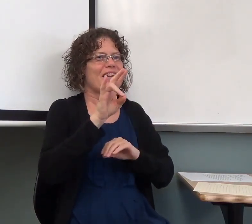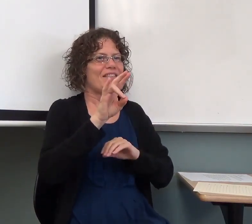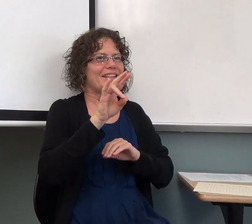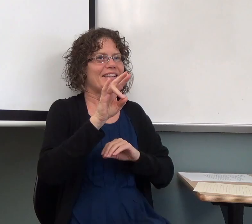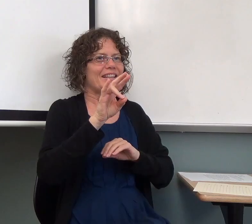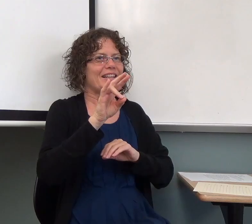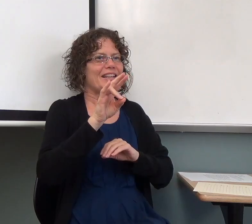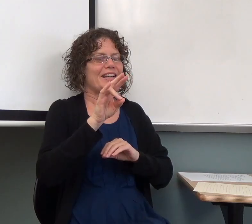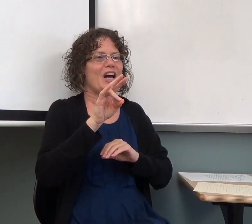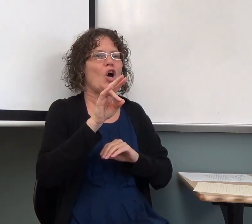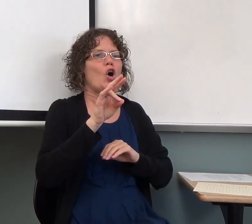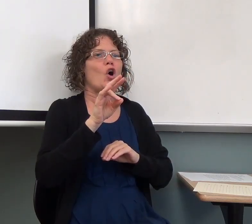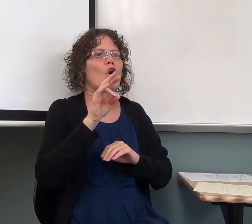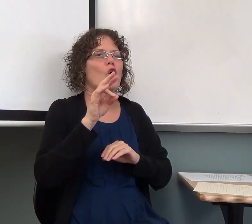grapefruit. It.